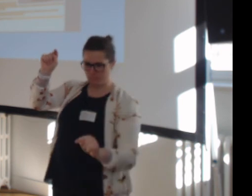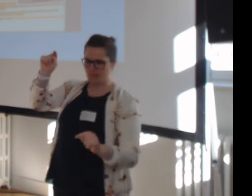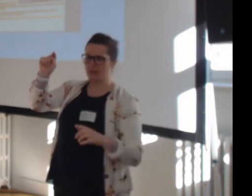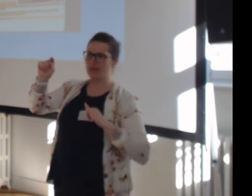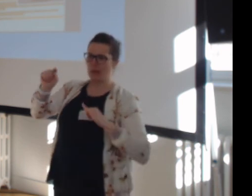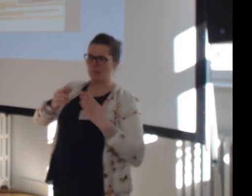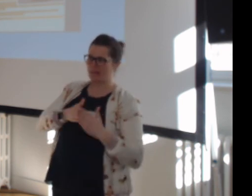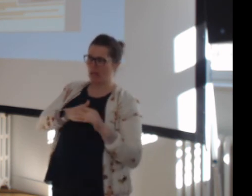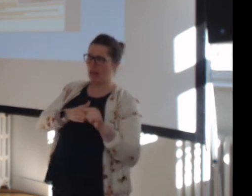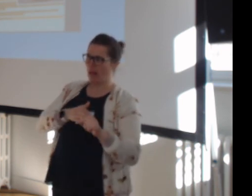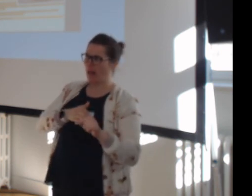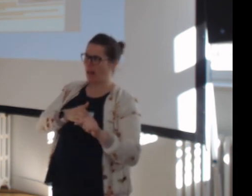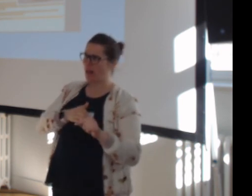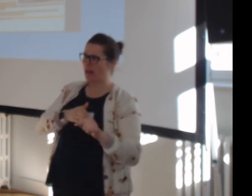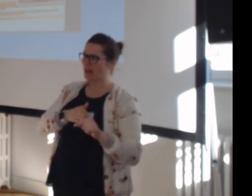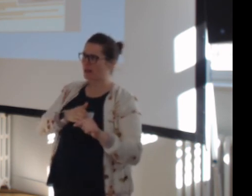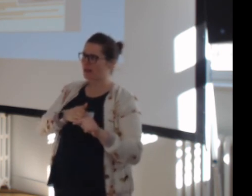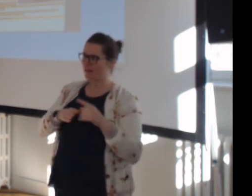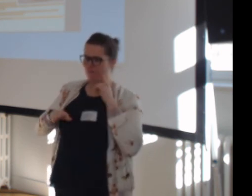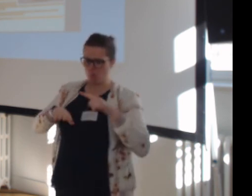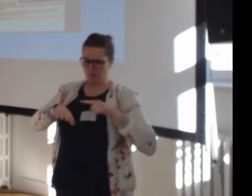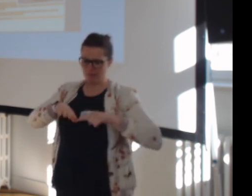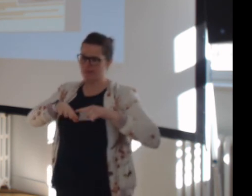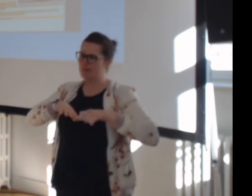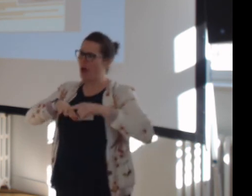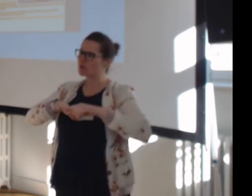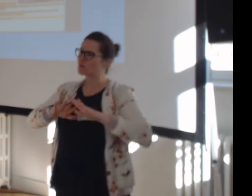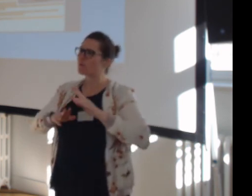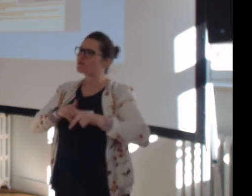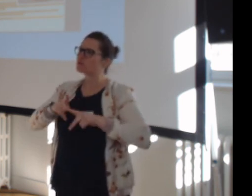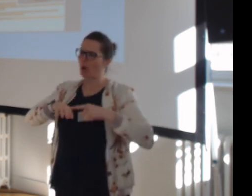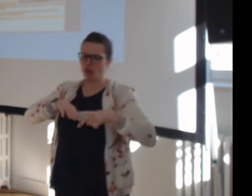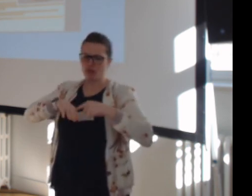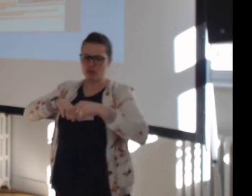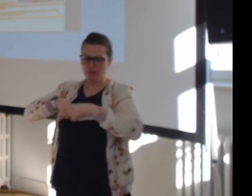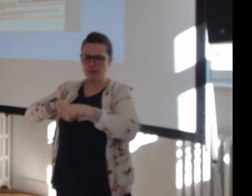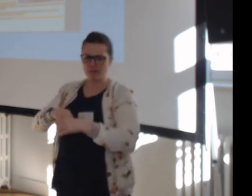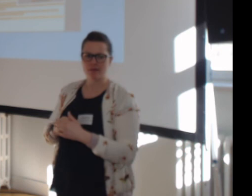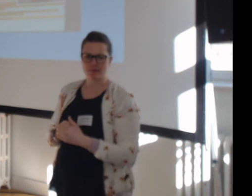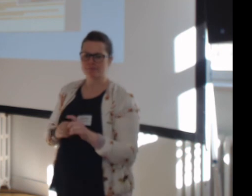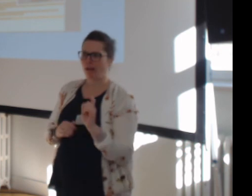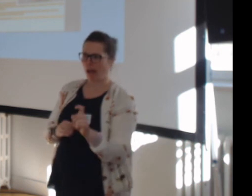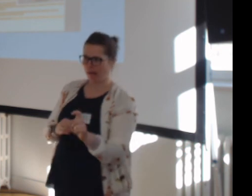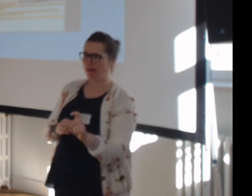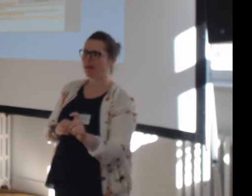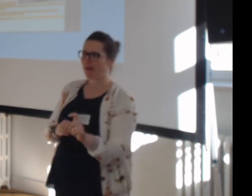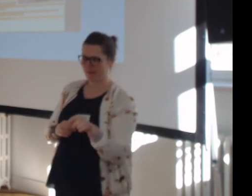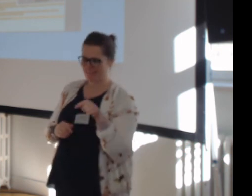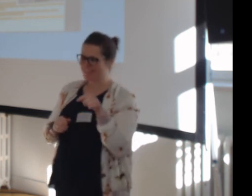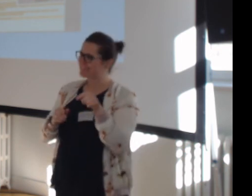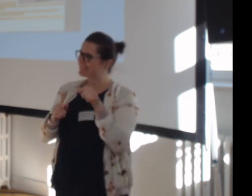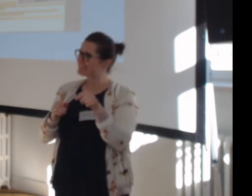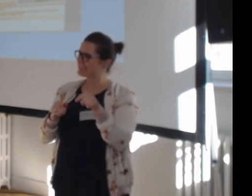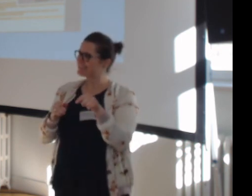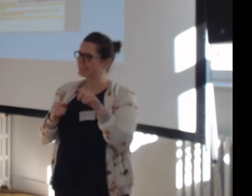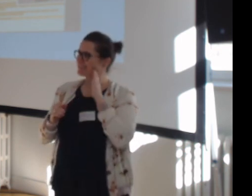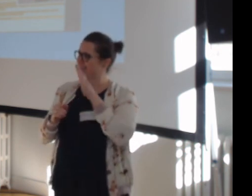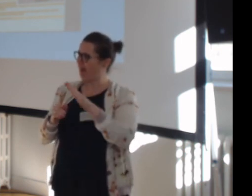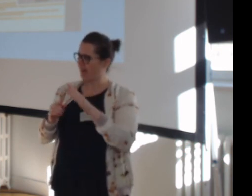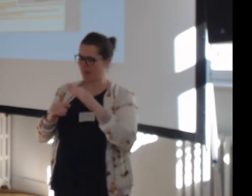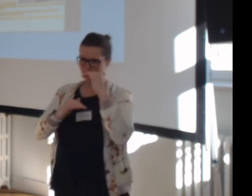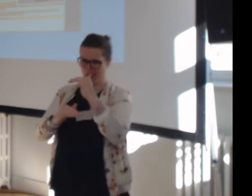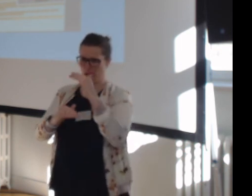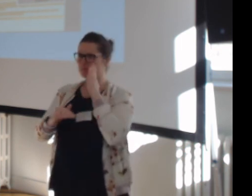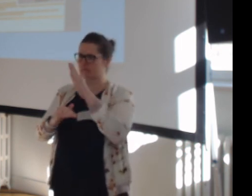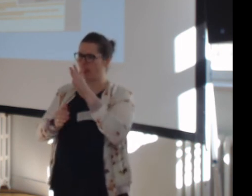have a section that's about caring for your nails, your fingernails. And so by clicking on that, this section is then signed.